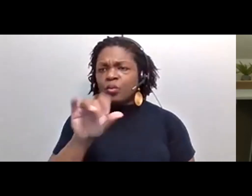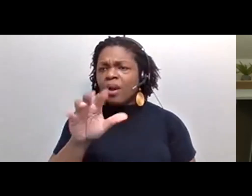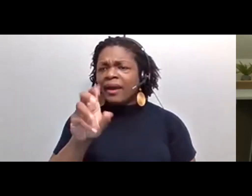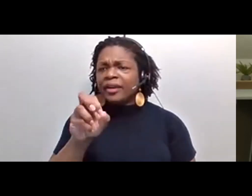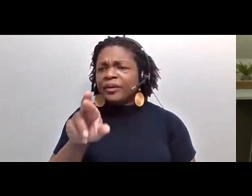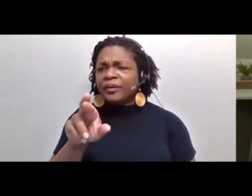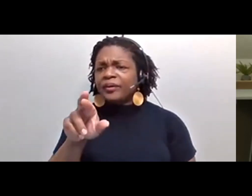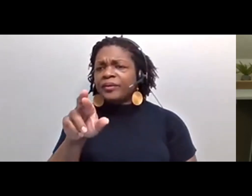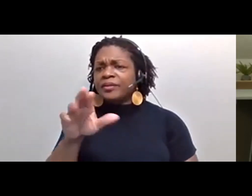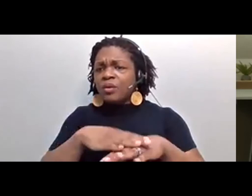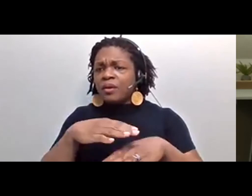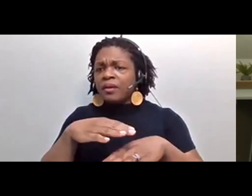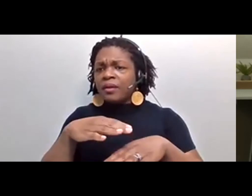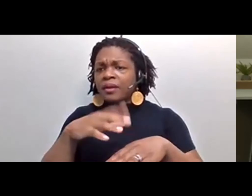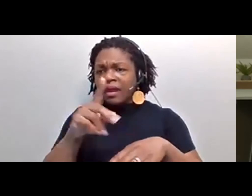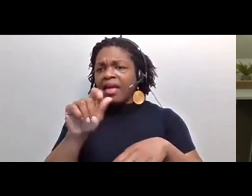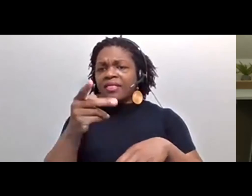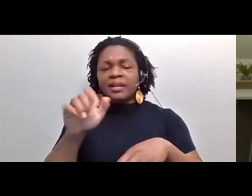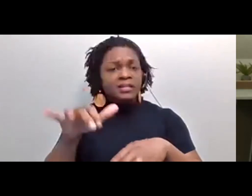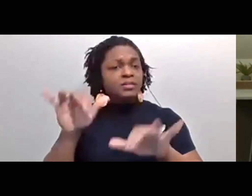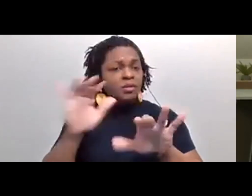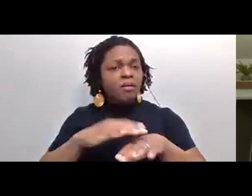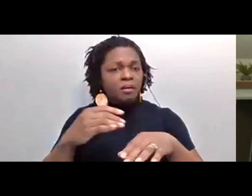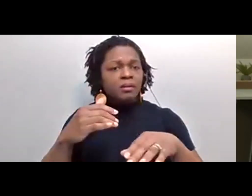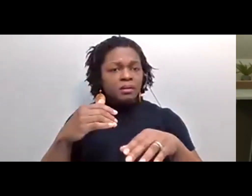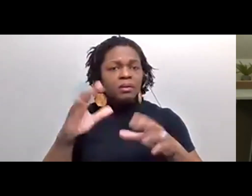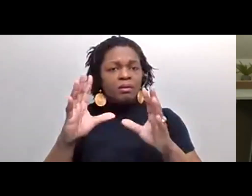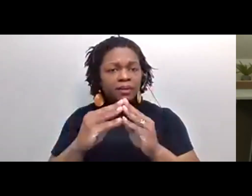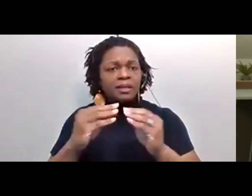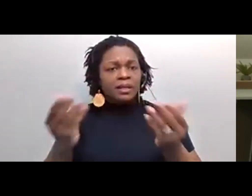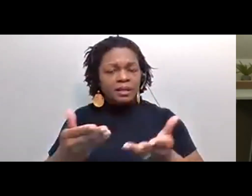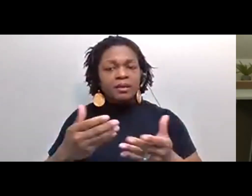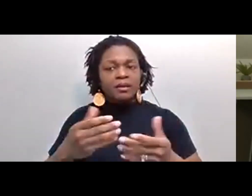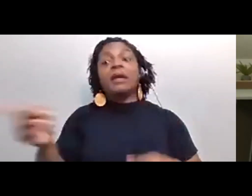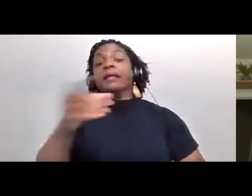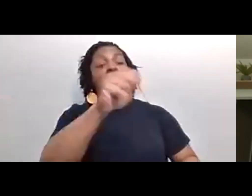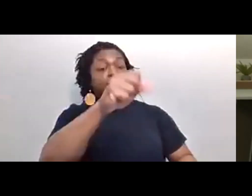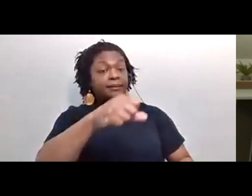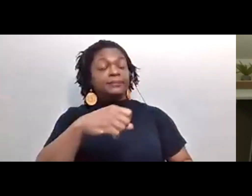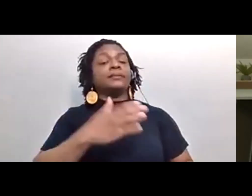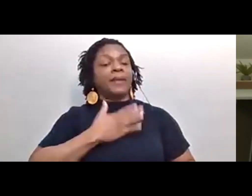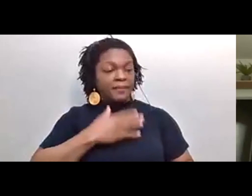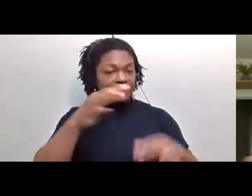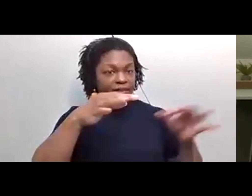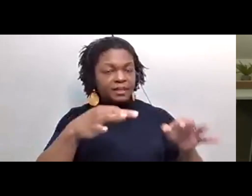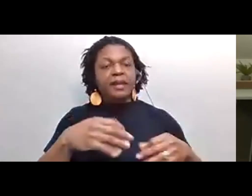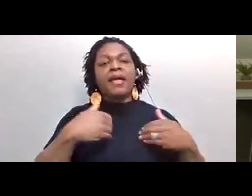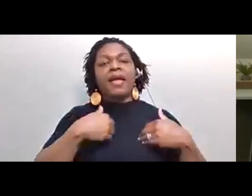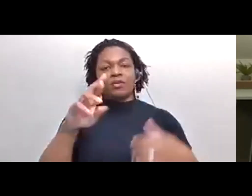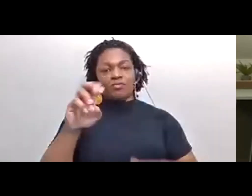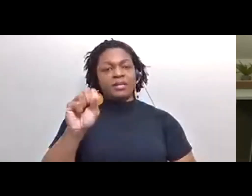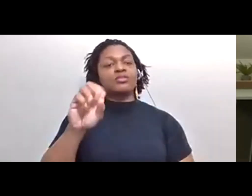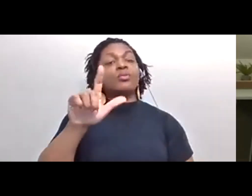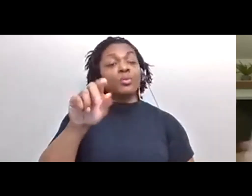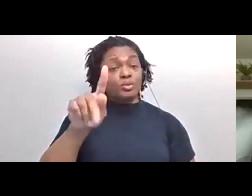which did pass? Sure, I'll be happy to. And there's a companion resolution that goes along with it. If you